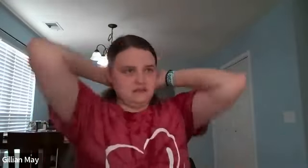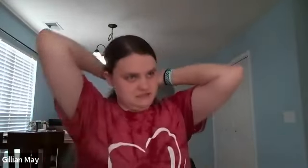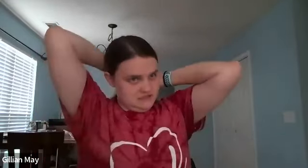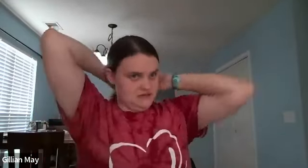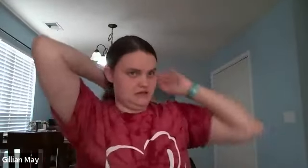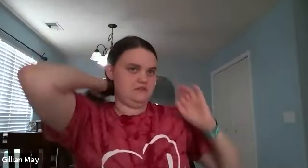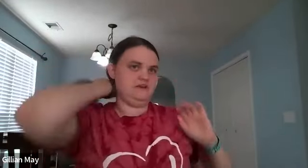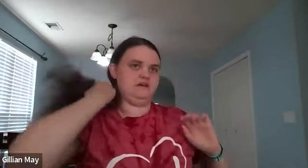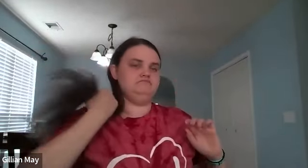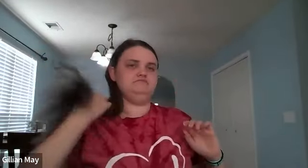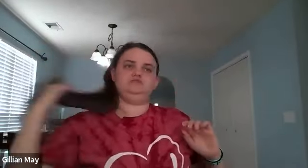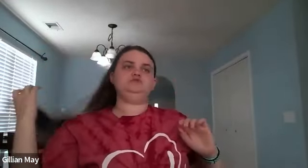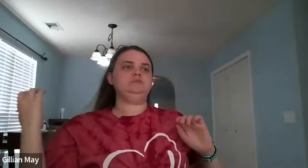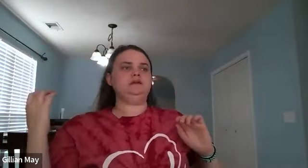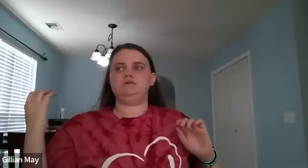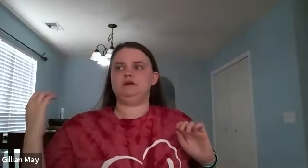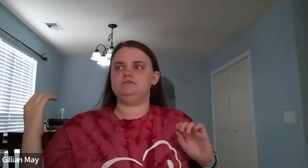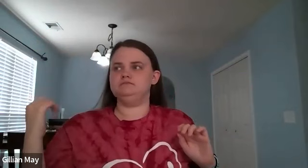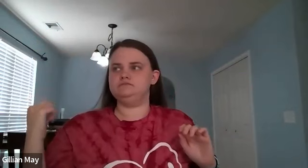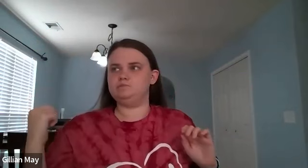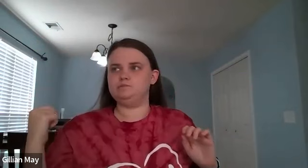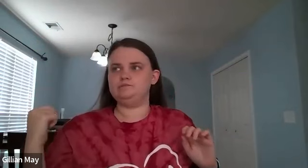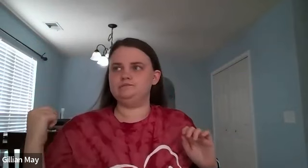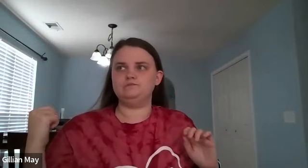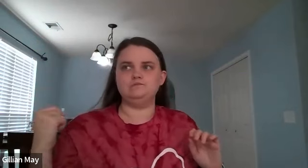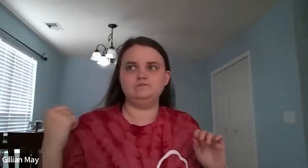Let's see. I gotta think. I drew a blank real quick.